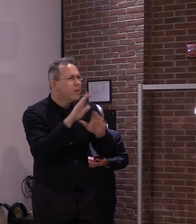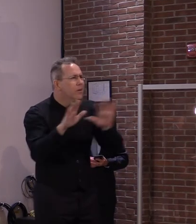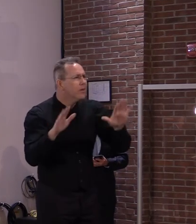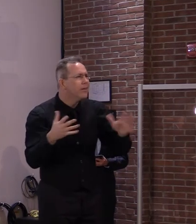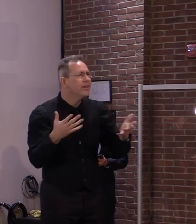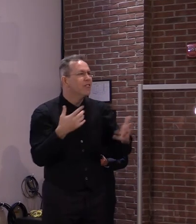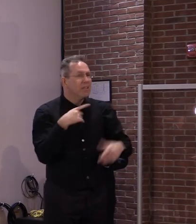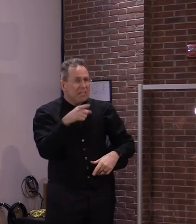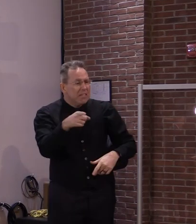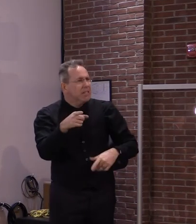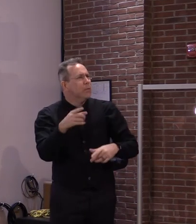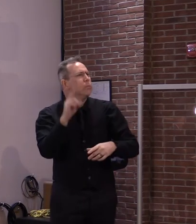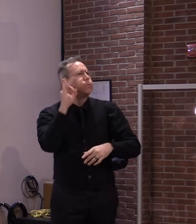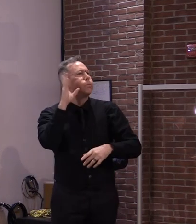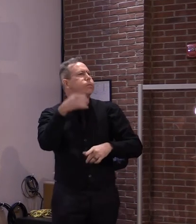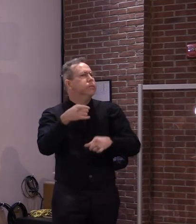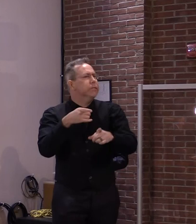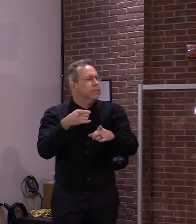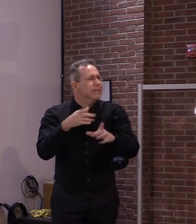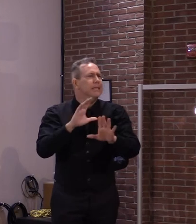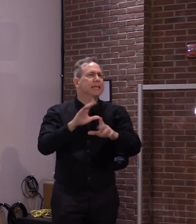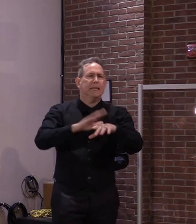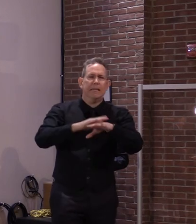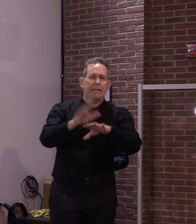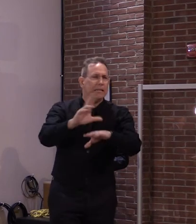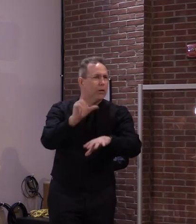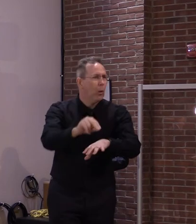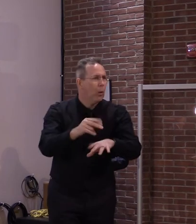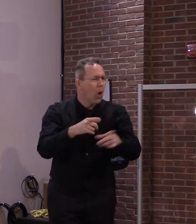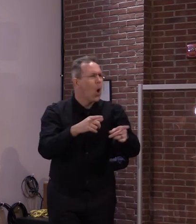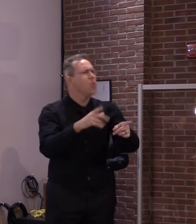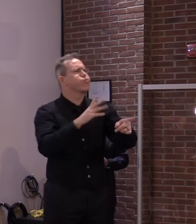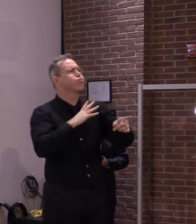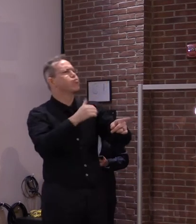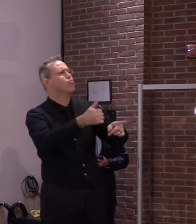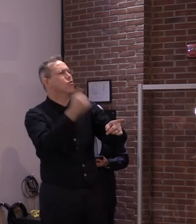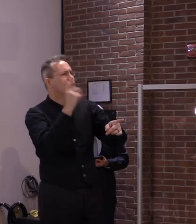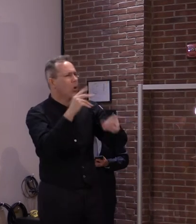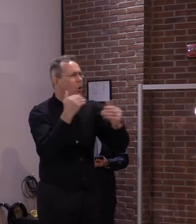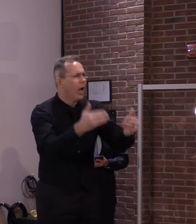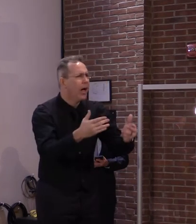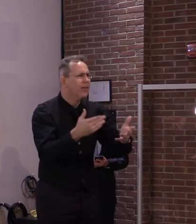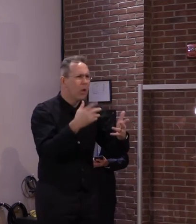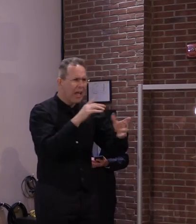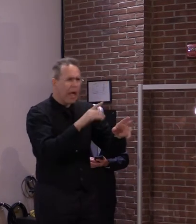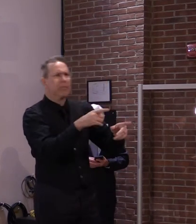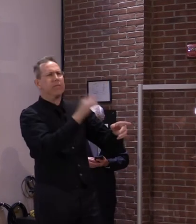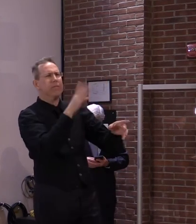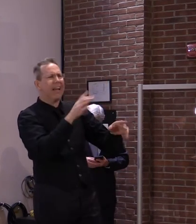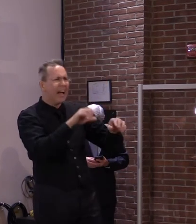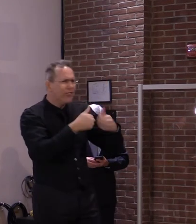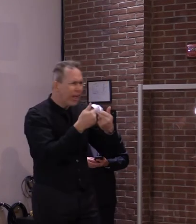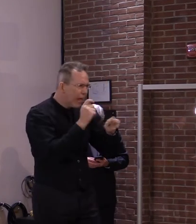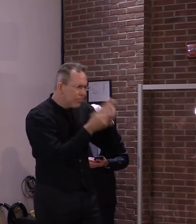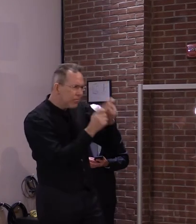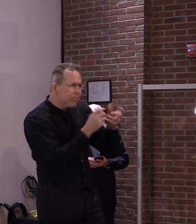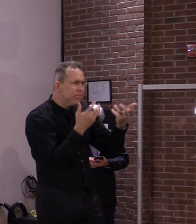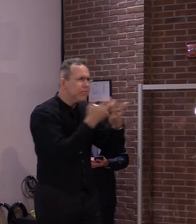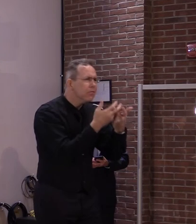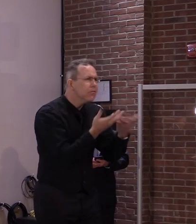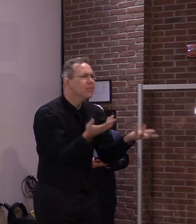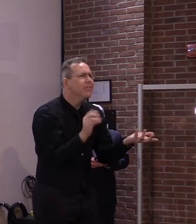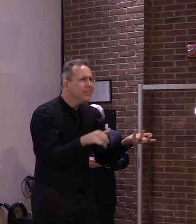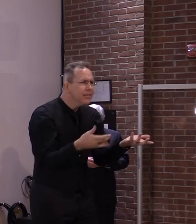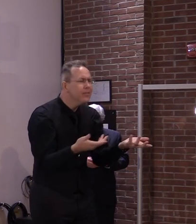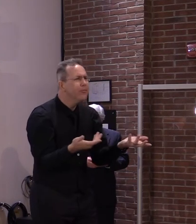challenging i think it's probably from my perspective the most challenging area we've had um for a number of reasons and part of it is just the fact of the